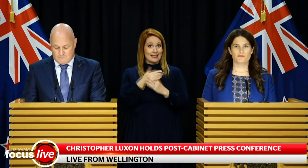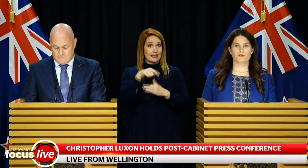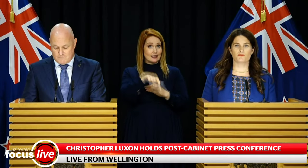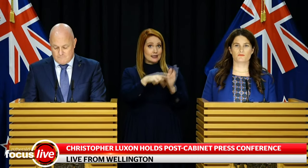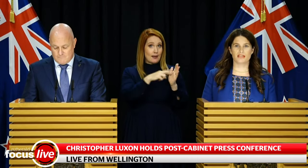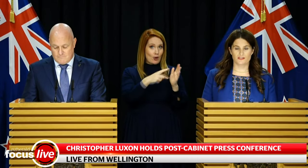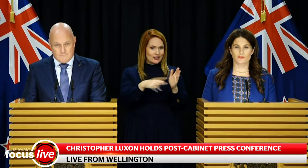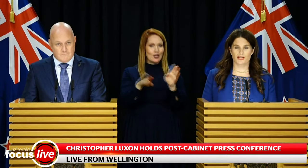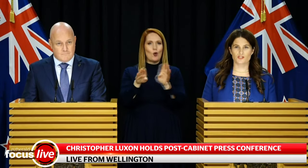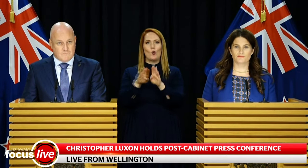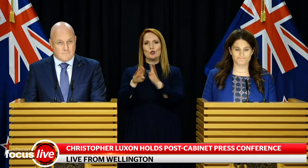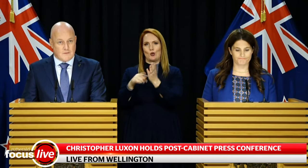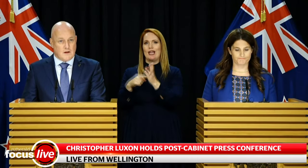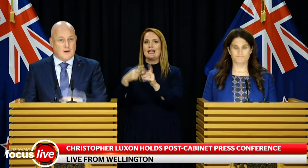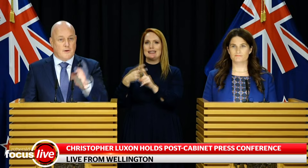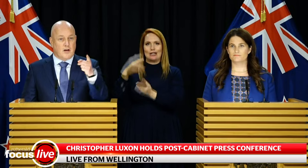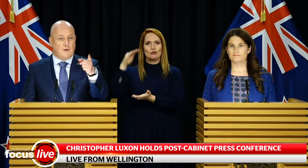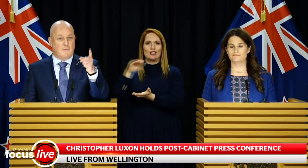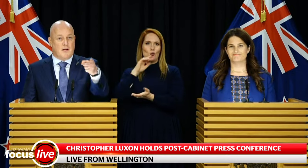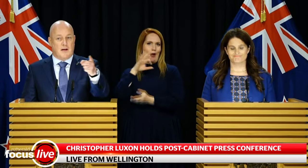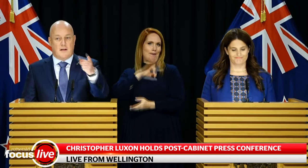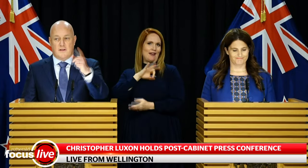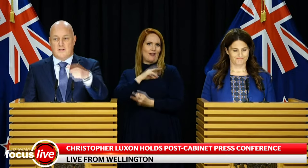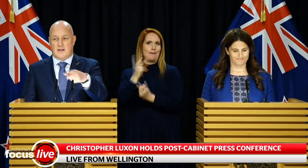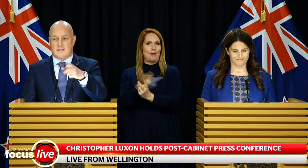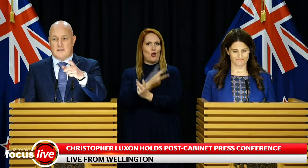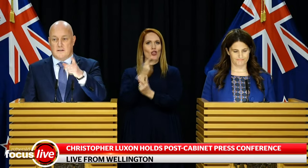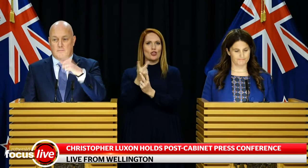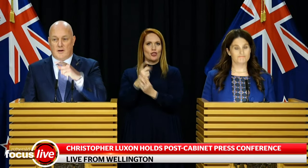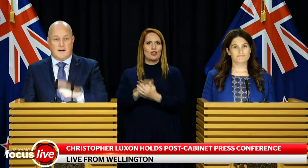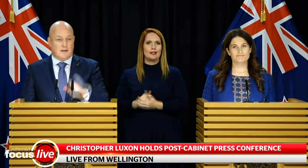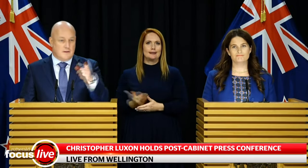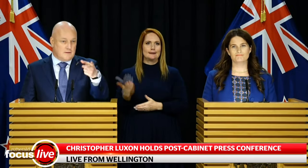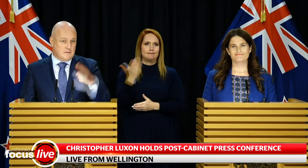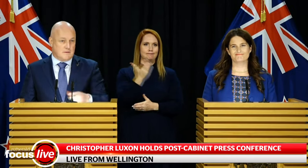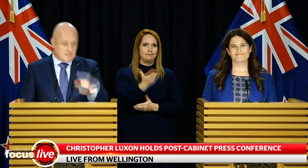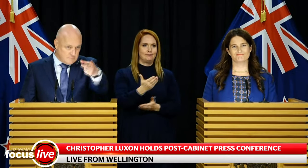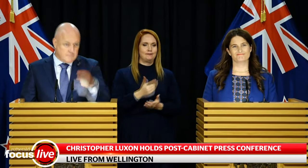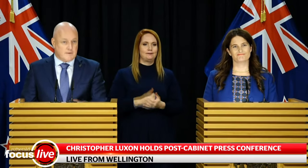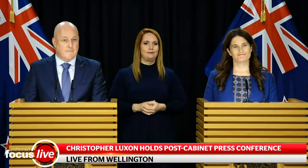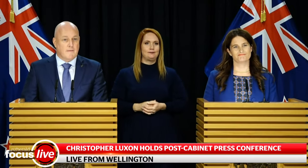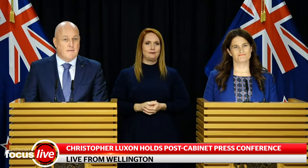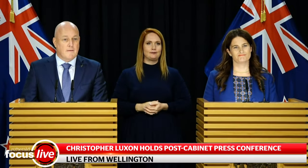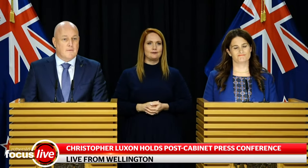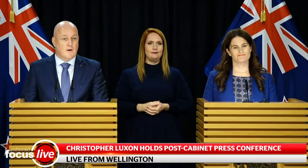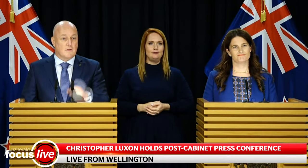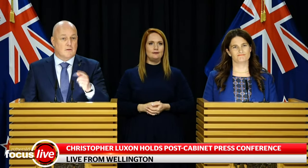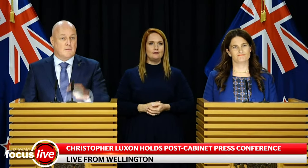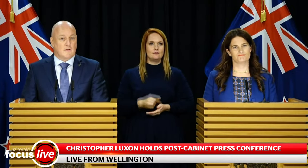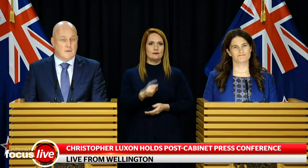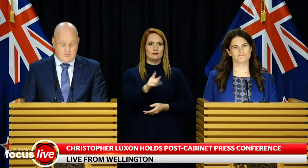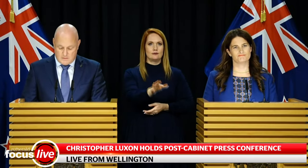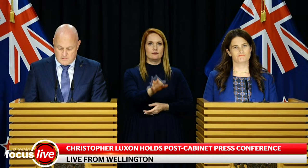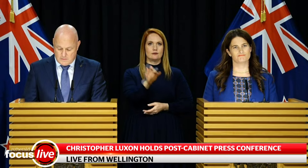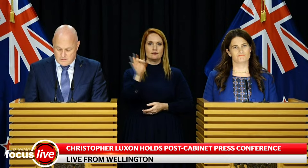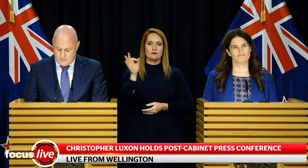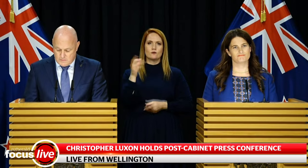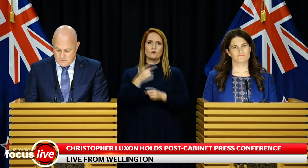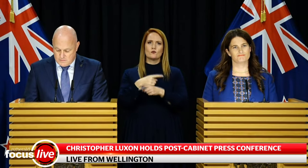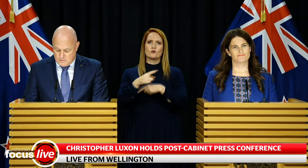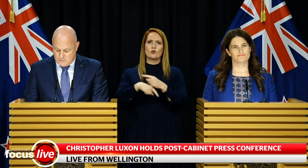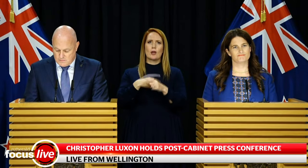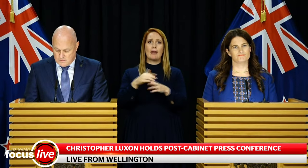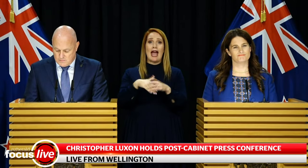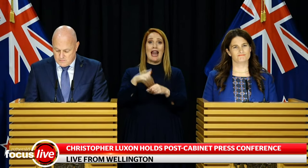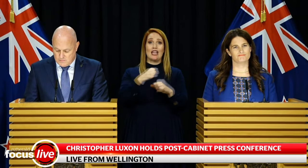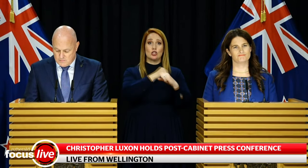also benefit from tax reduction. So can we go to Amelia and then Jason and then Brady? On the election campaign, you were forced